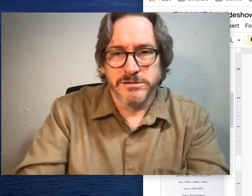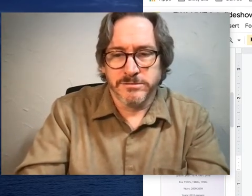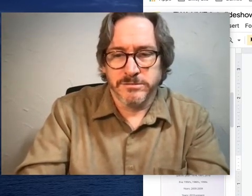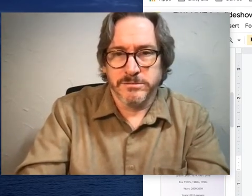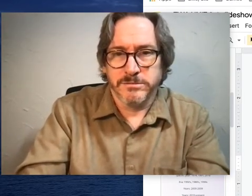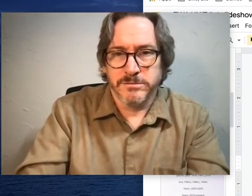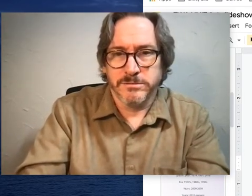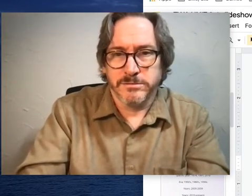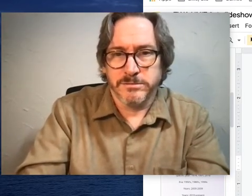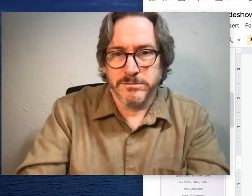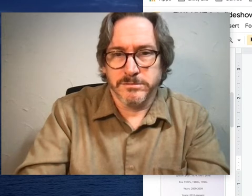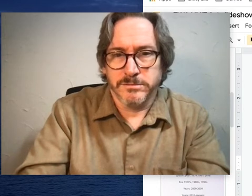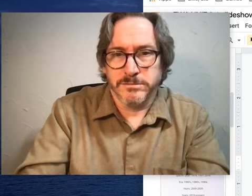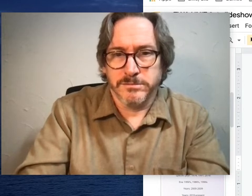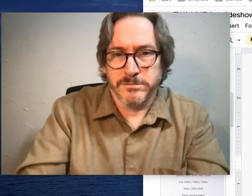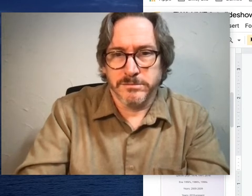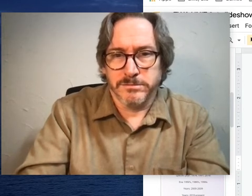X.